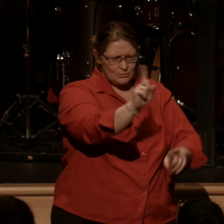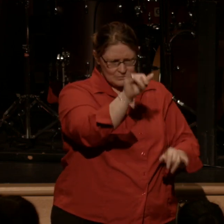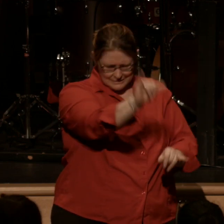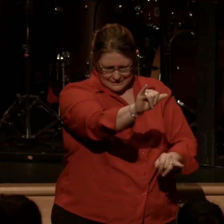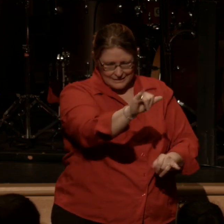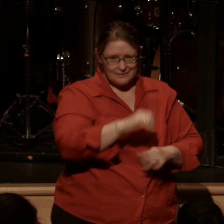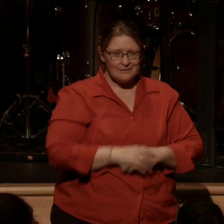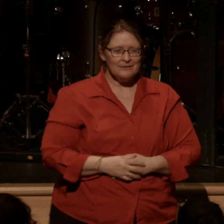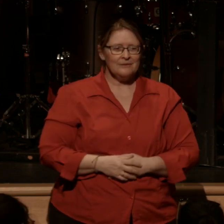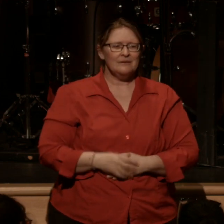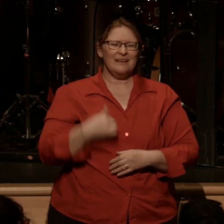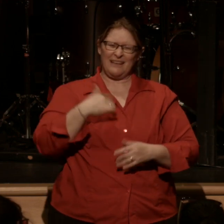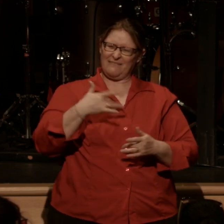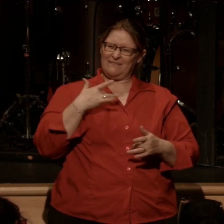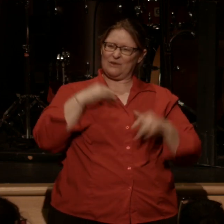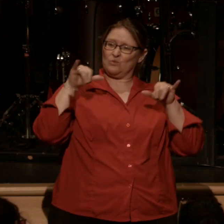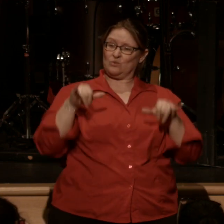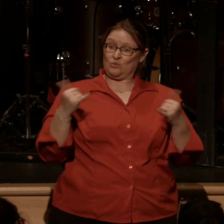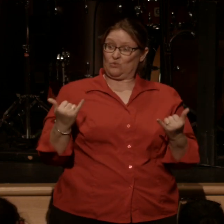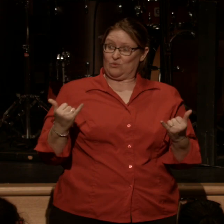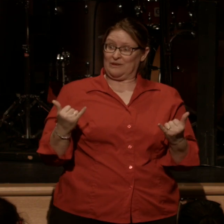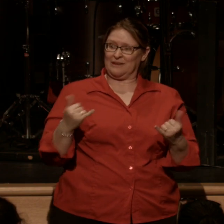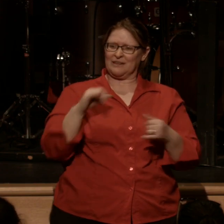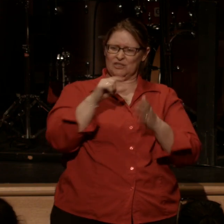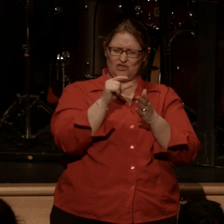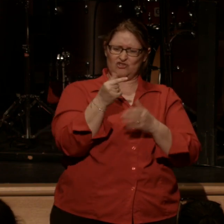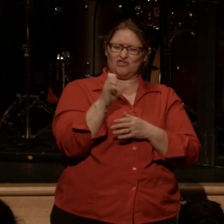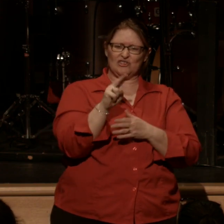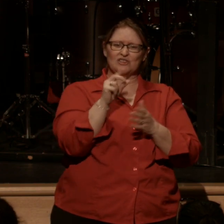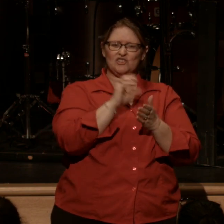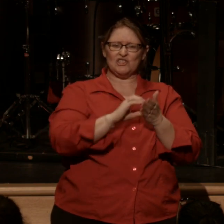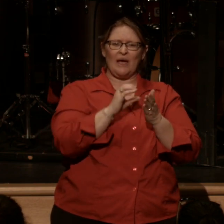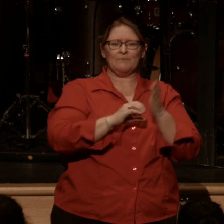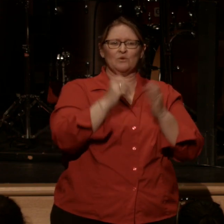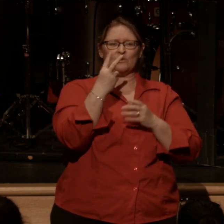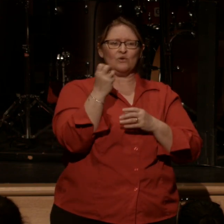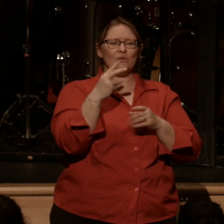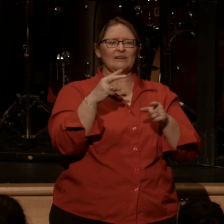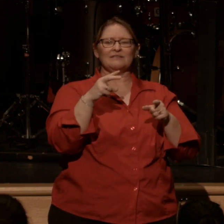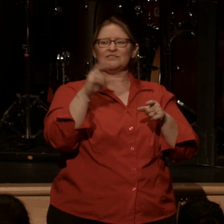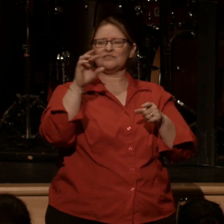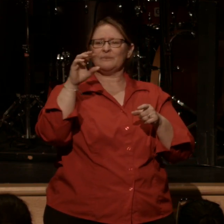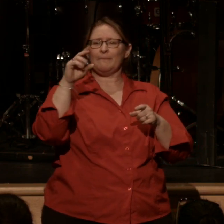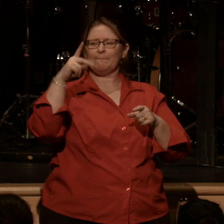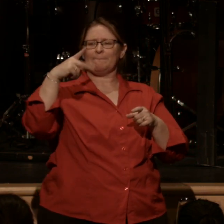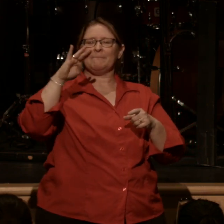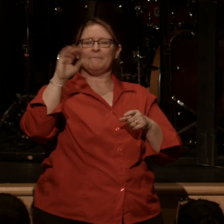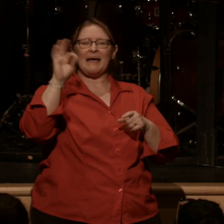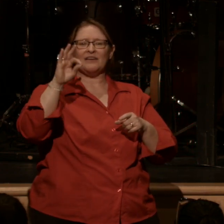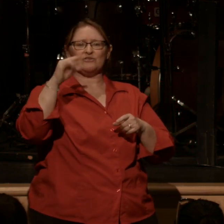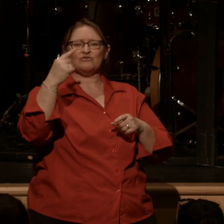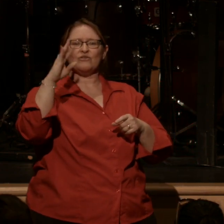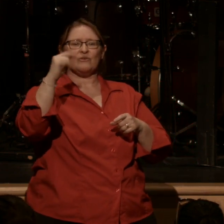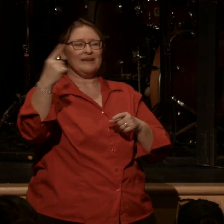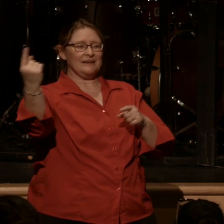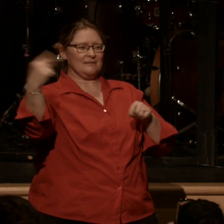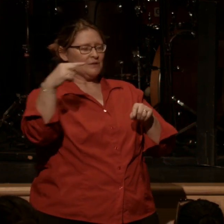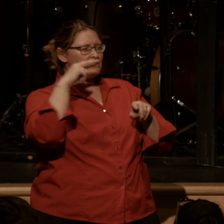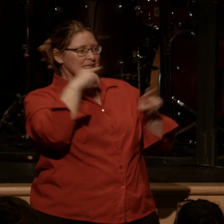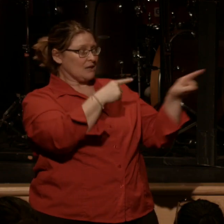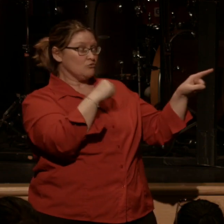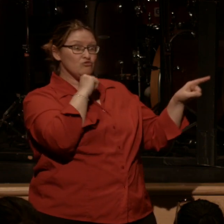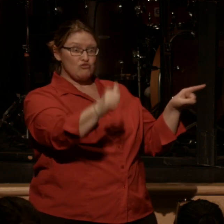I feel like this today in Genesis chapter 12, 1-3. I feel like Pastor Craig is in the future looking back at us and he's saying, Vanderloo, don't come out of